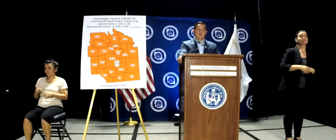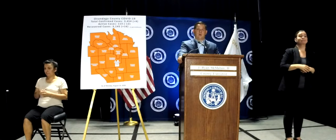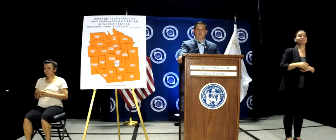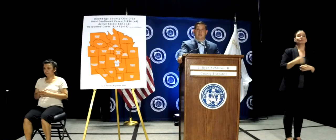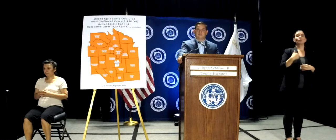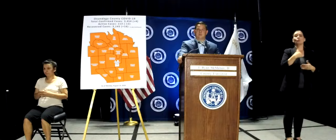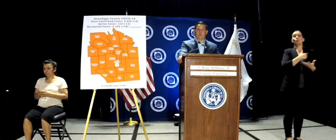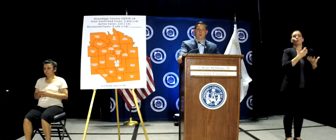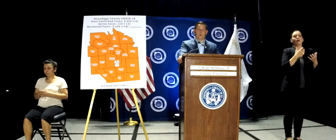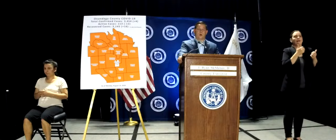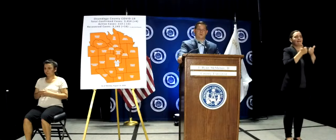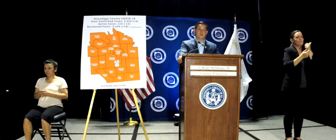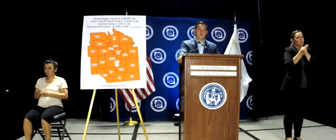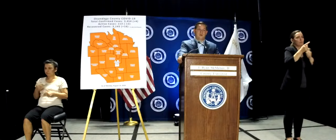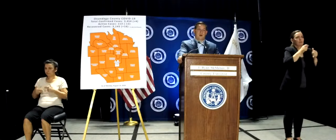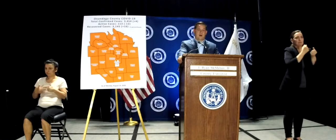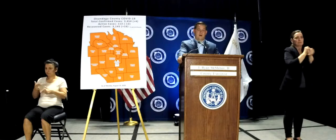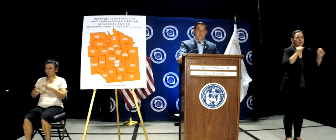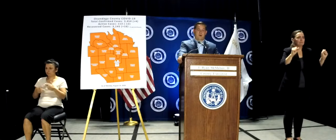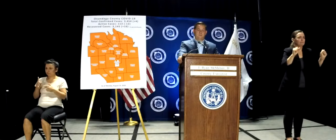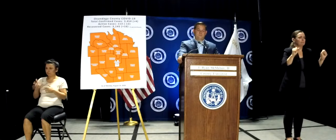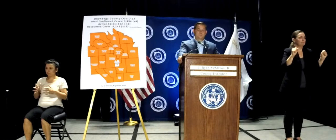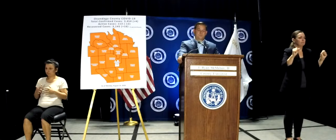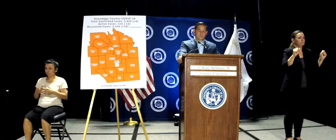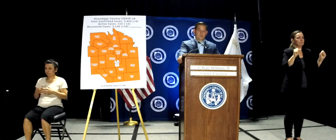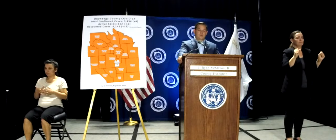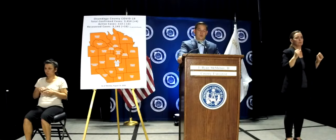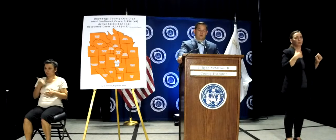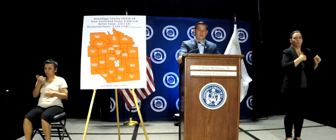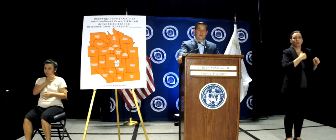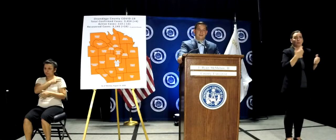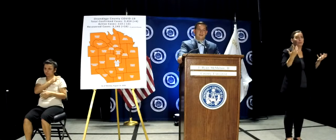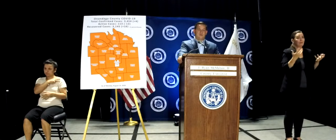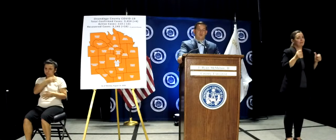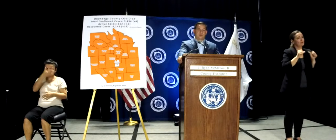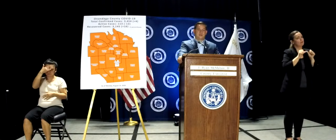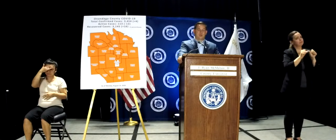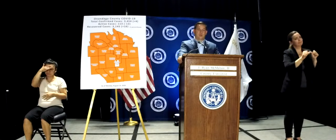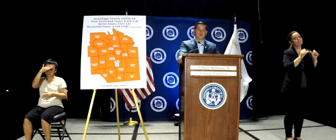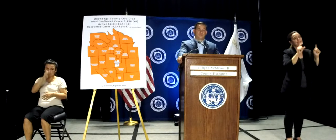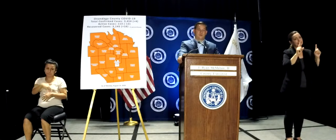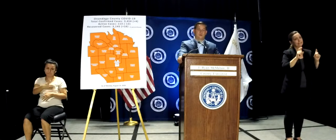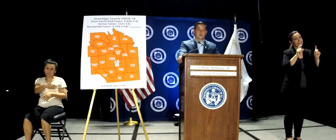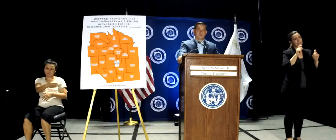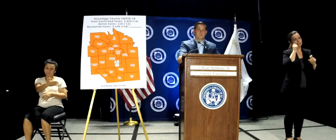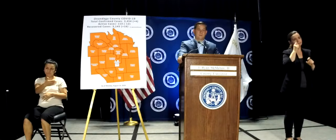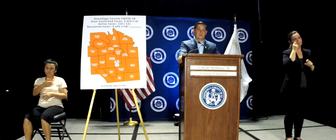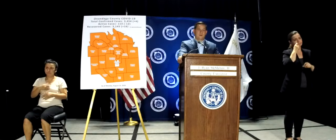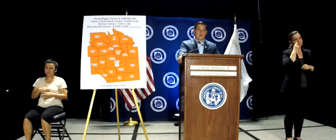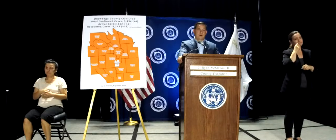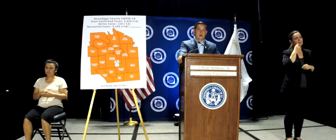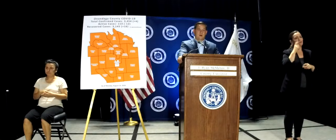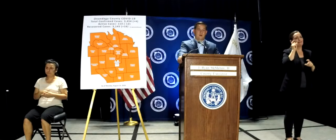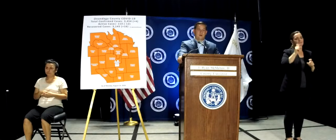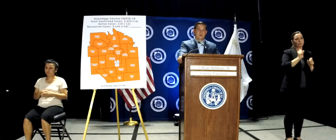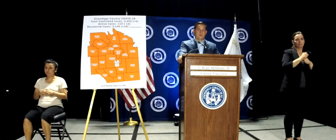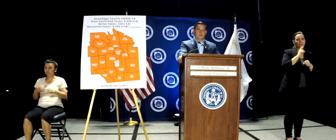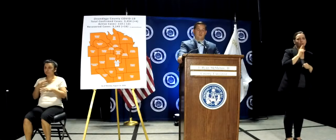and ongoing testing protocols. But certainly, if you look at Syracuse University,